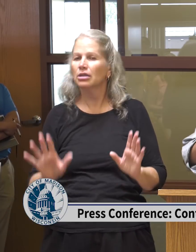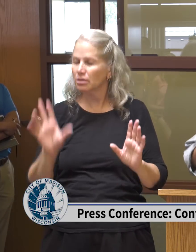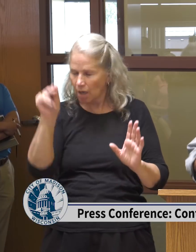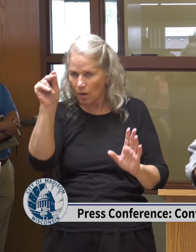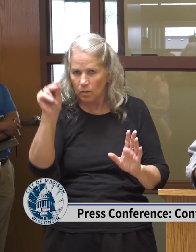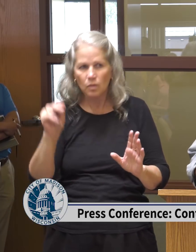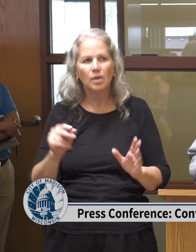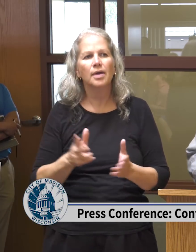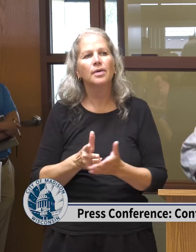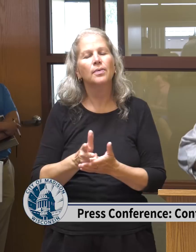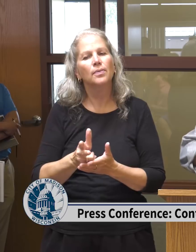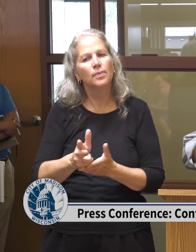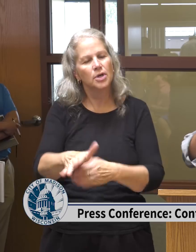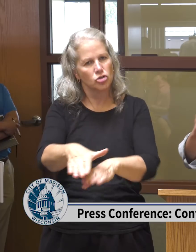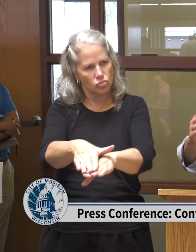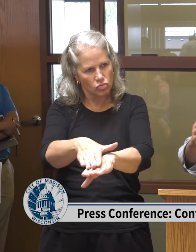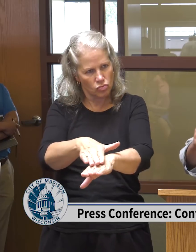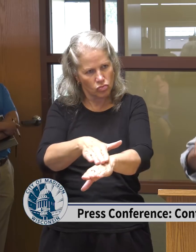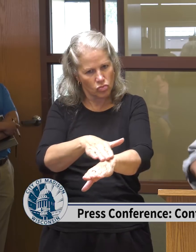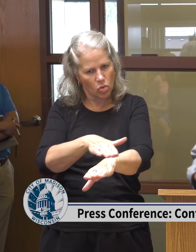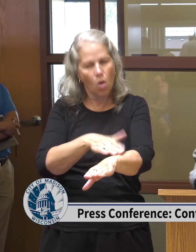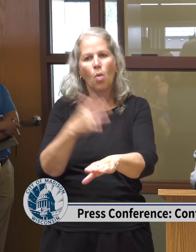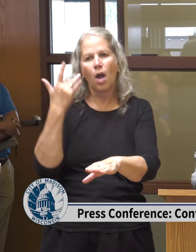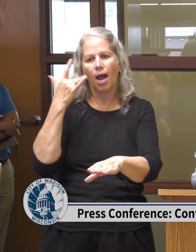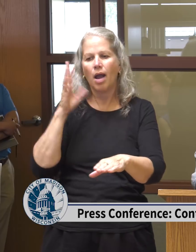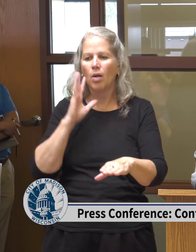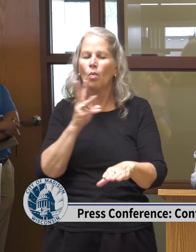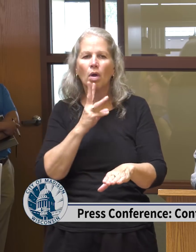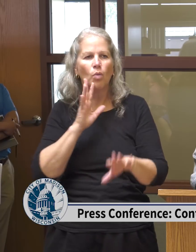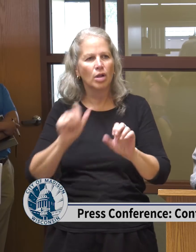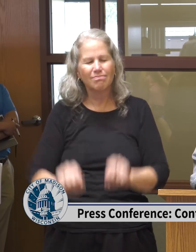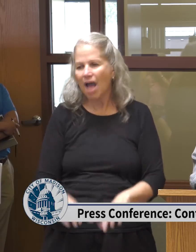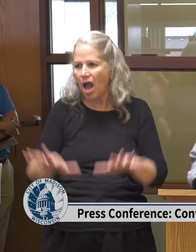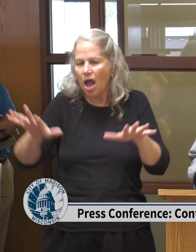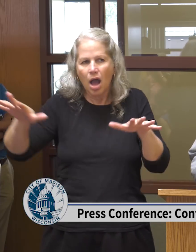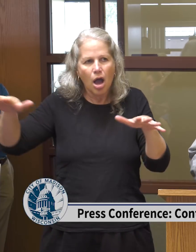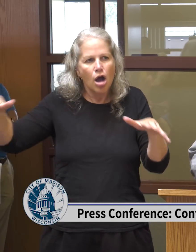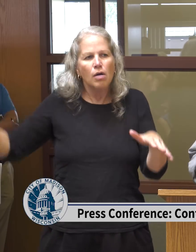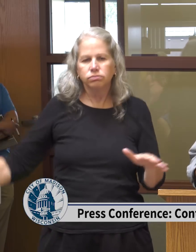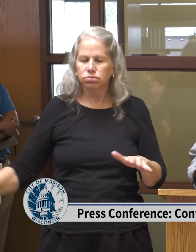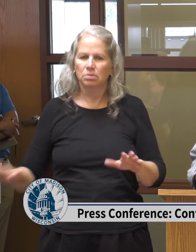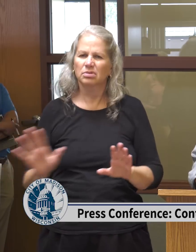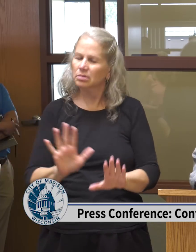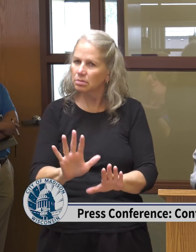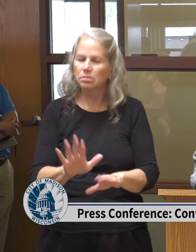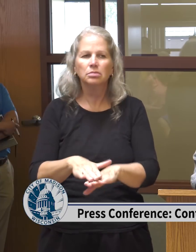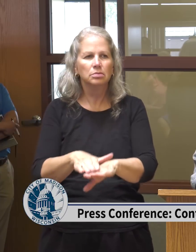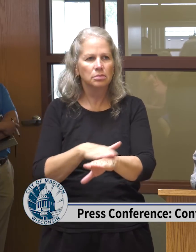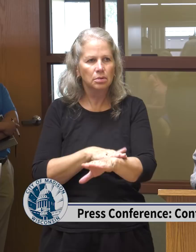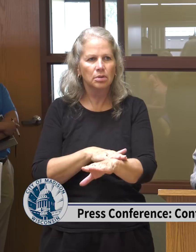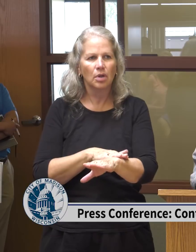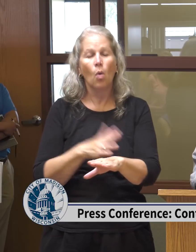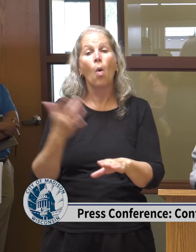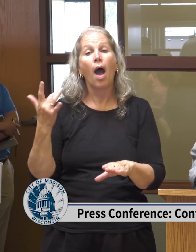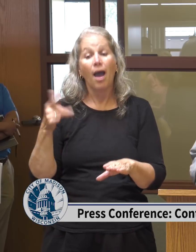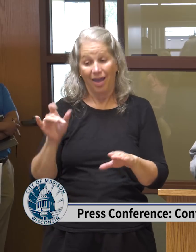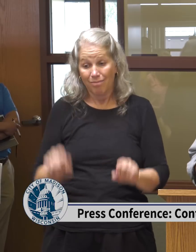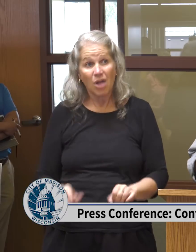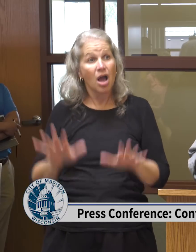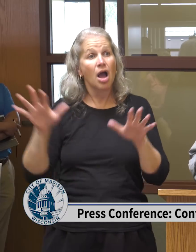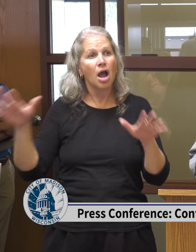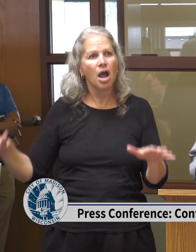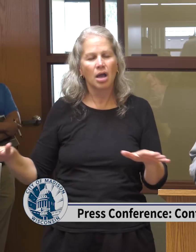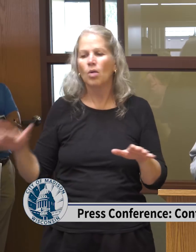can create a wake, can push the water onto neighboring property, can cause erosion.